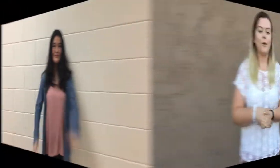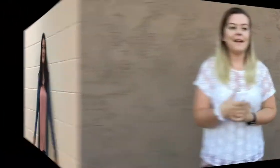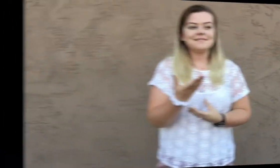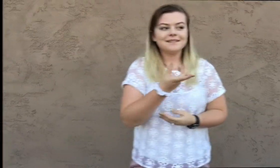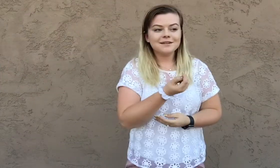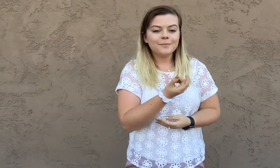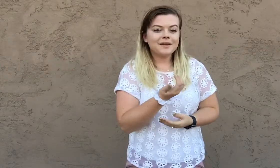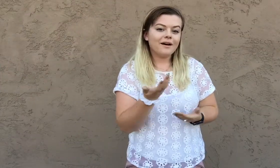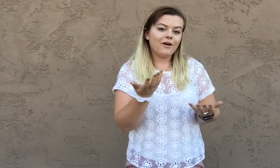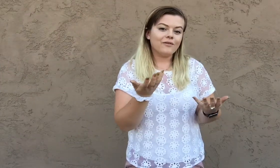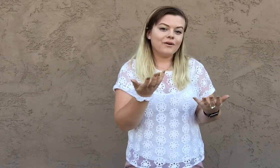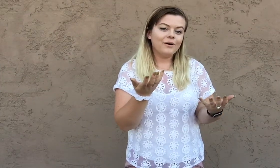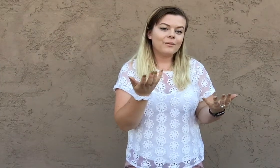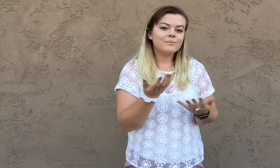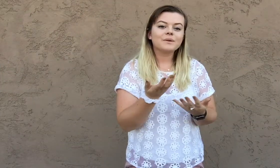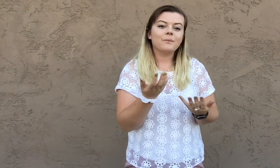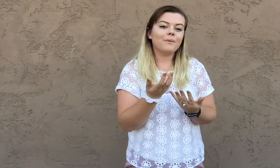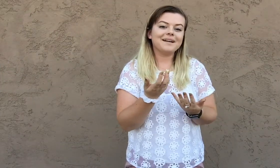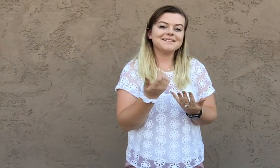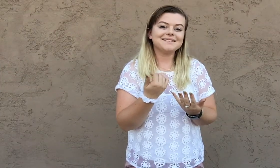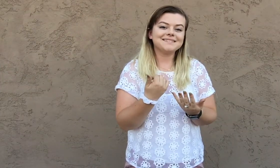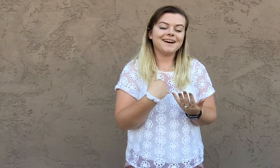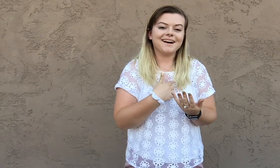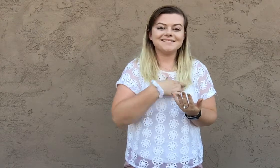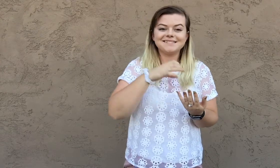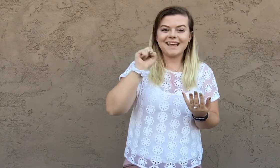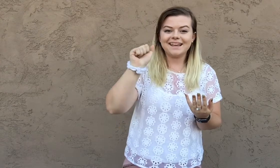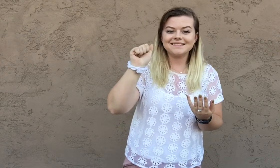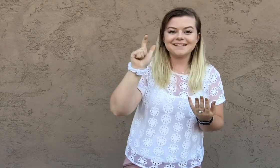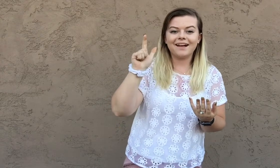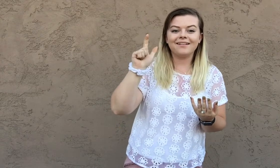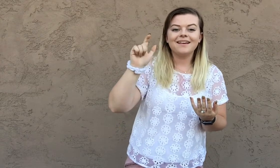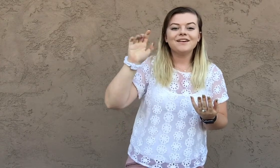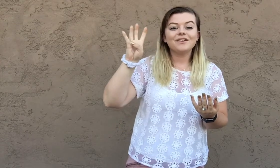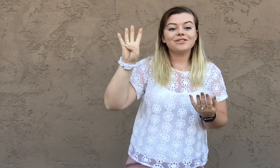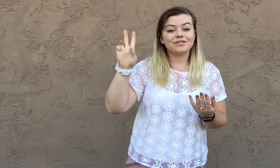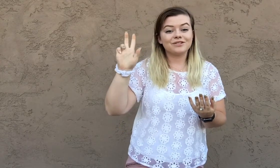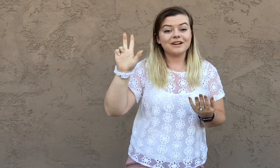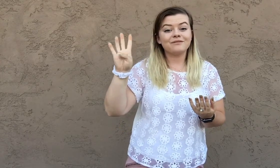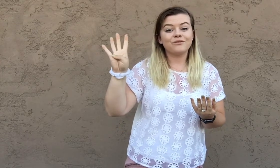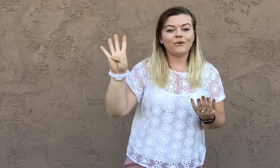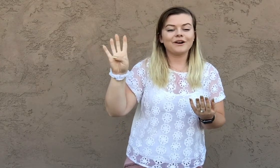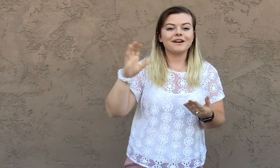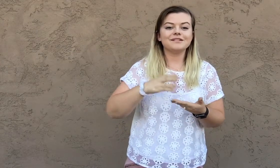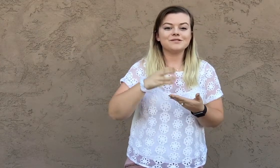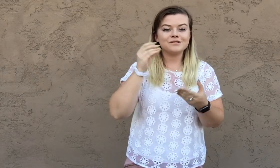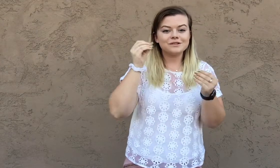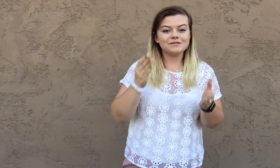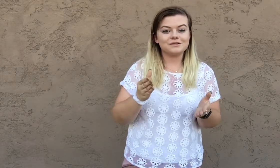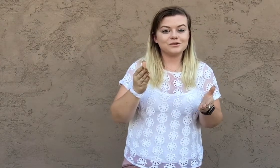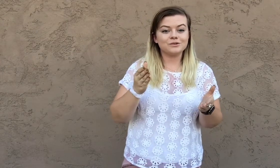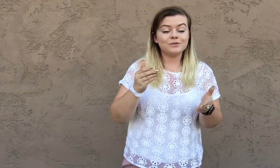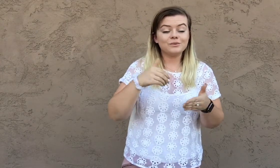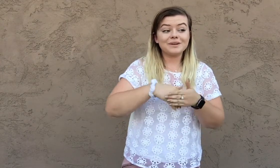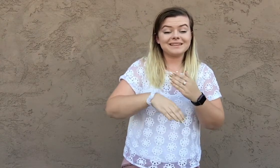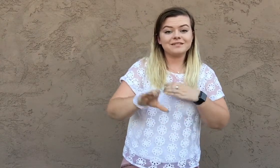That's a little bit of what us ASL 3 and 4 students do within the